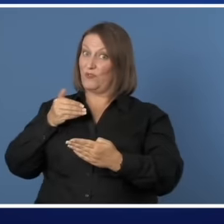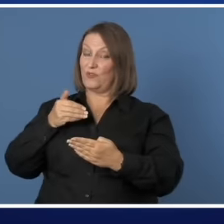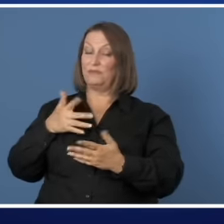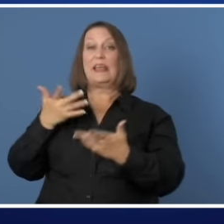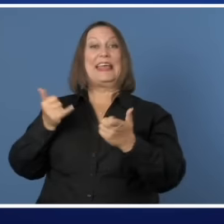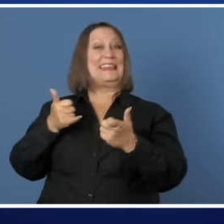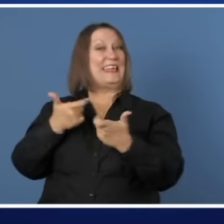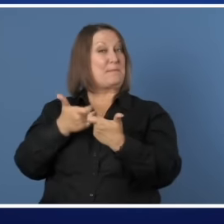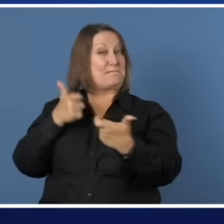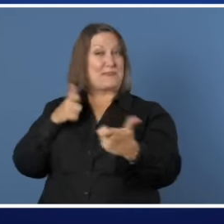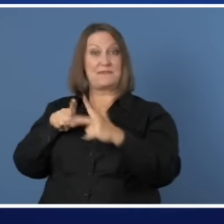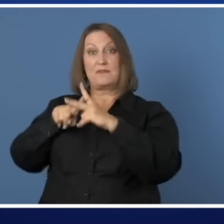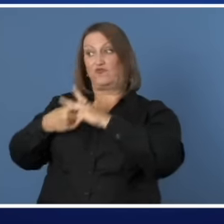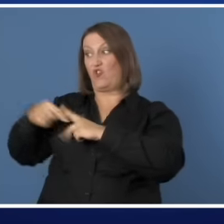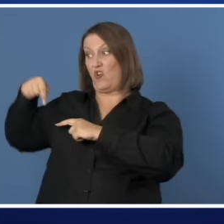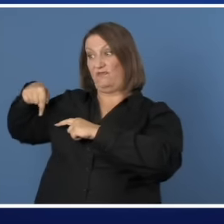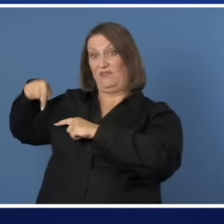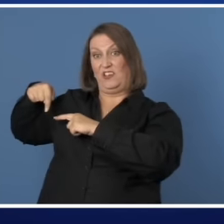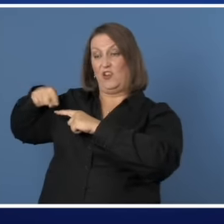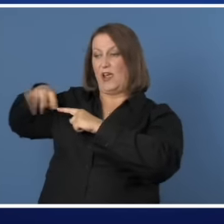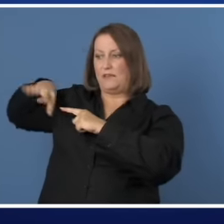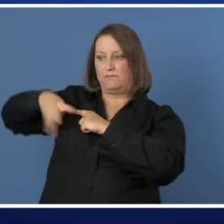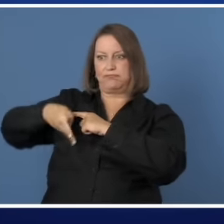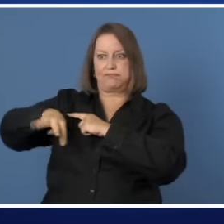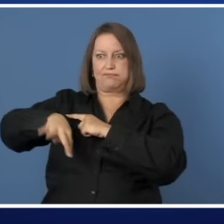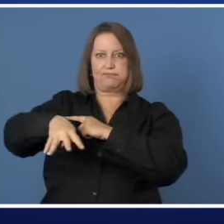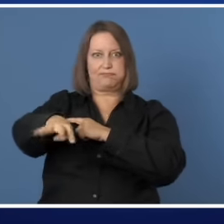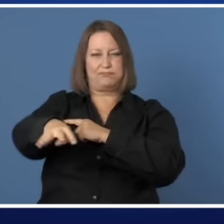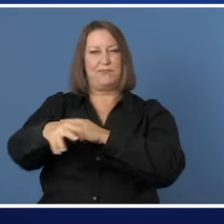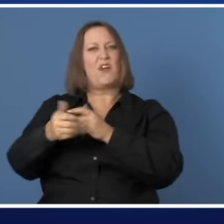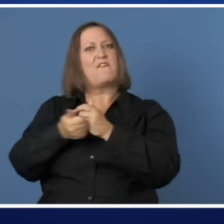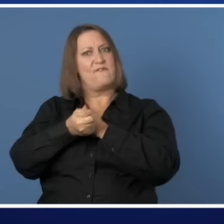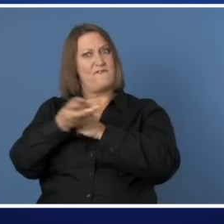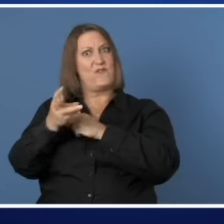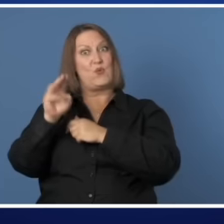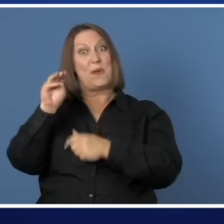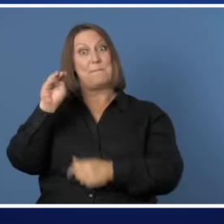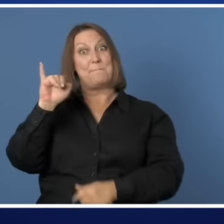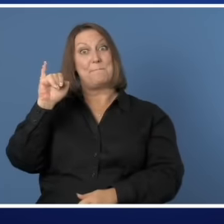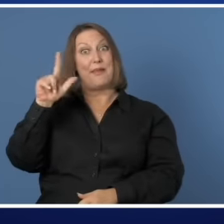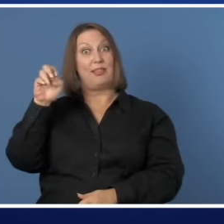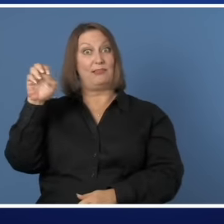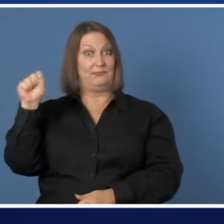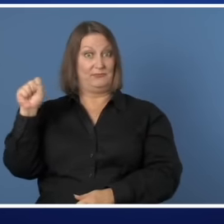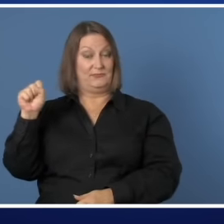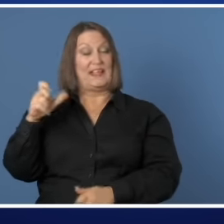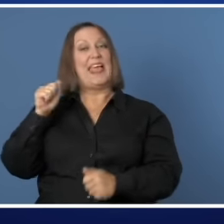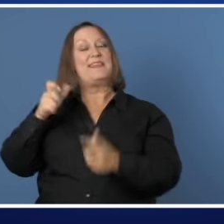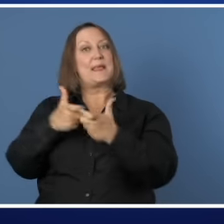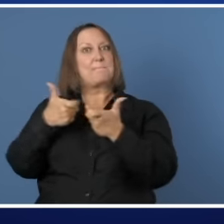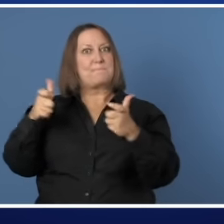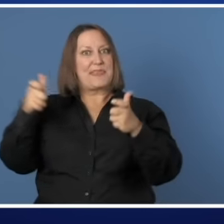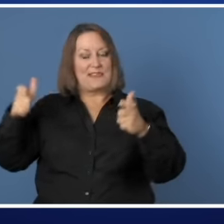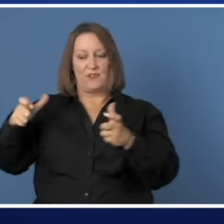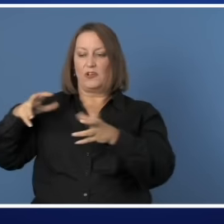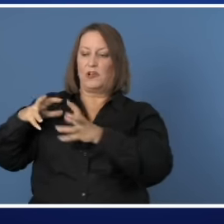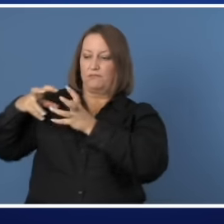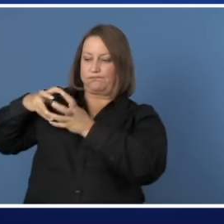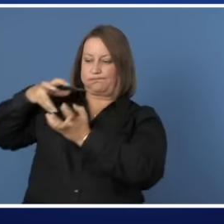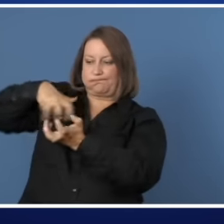They also can travel several miles from their source, growing in size as they pick up trees,